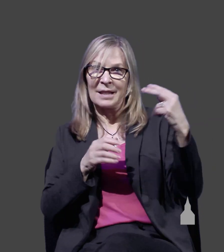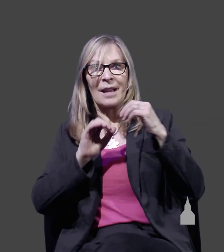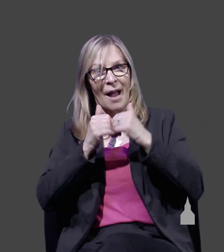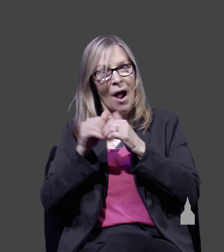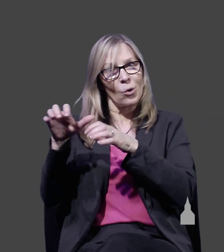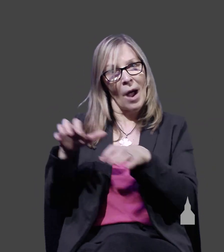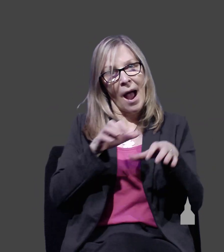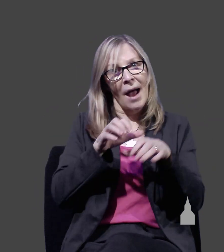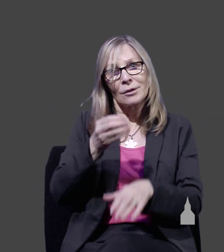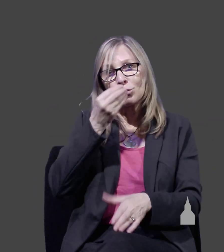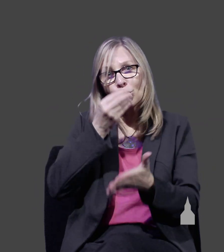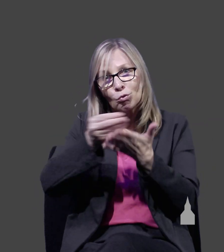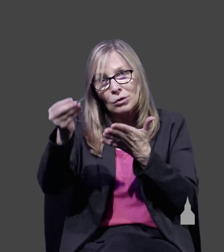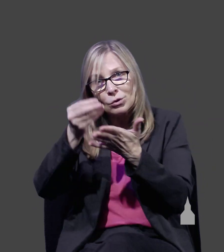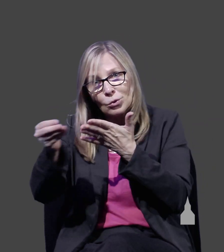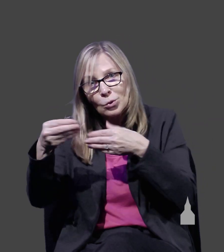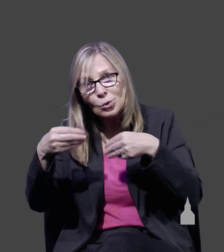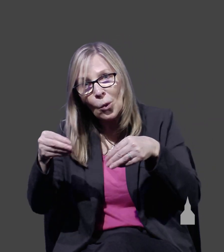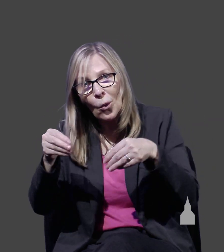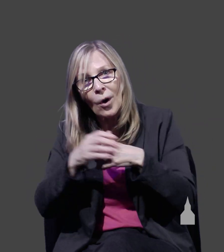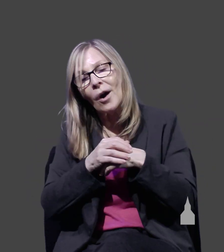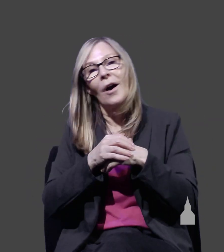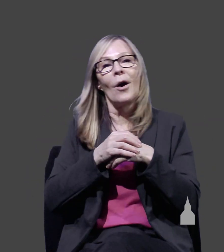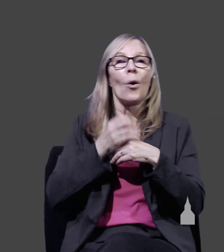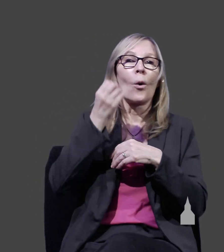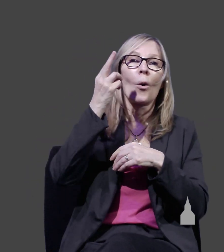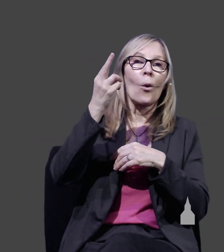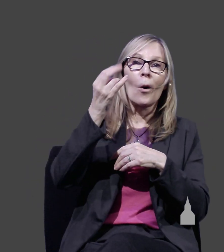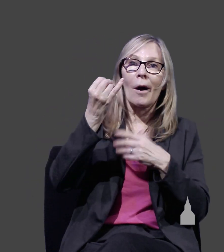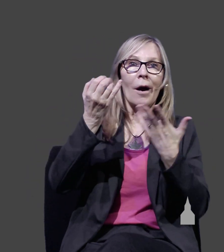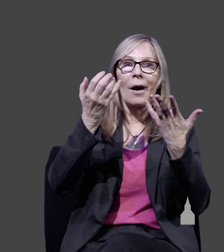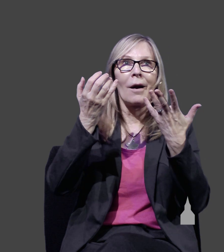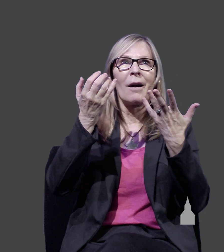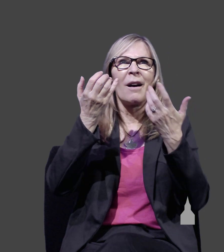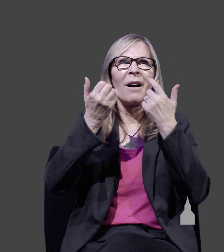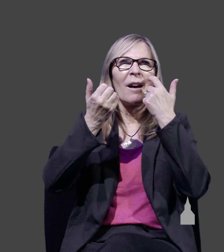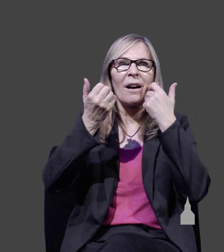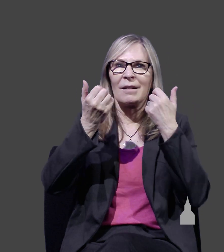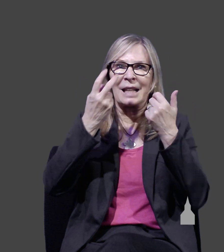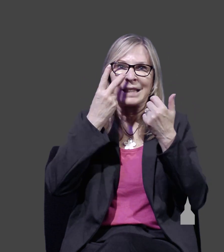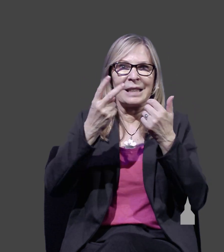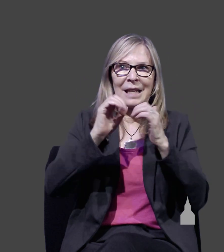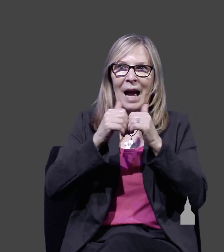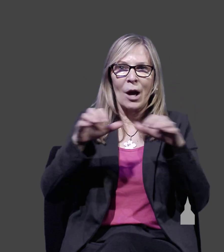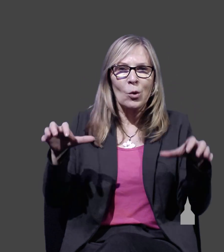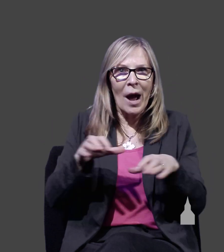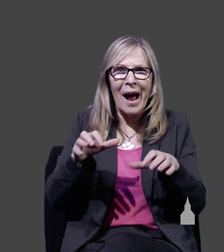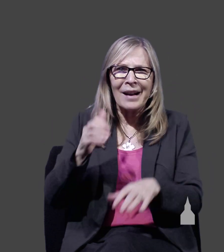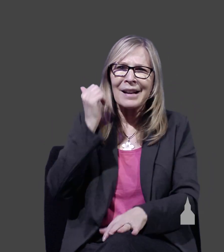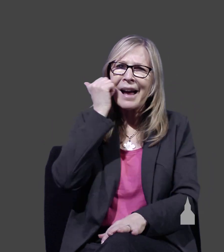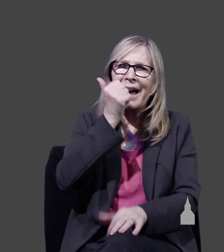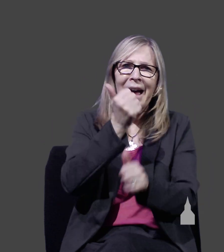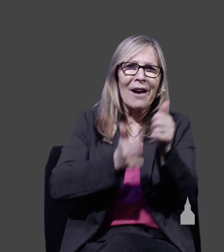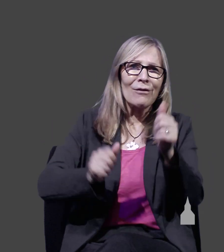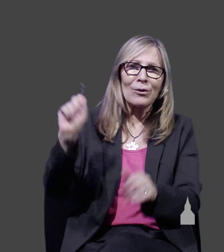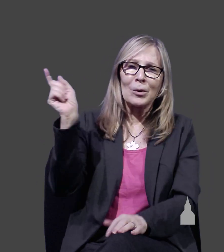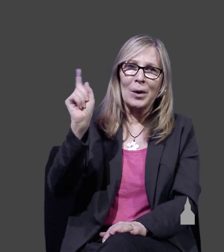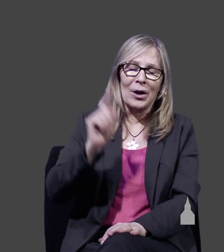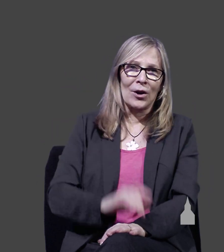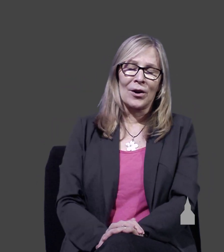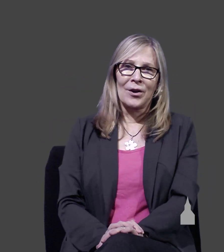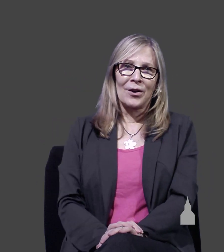how you act in the grocery store. They see how you act with the car mechanic. They see how you act everywhere.